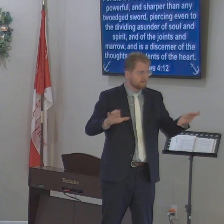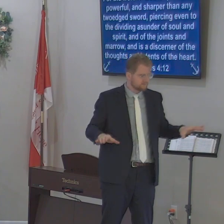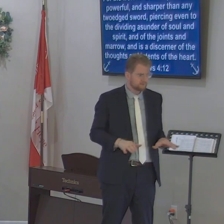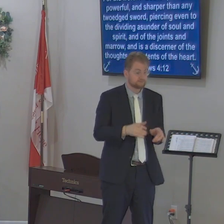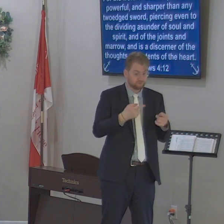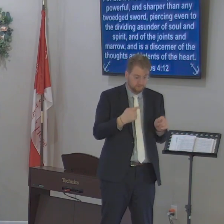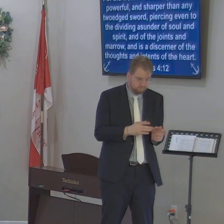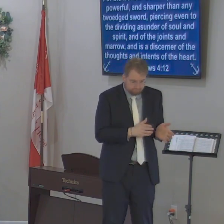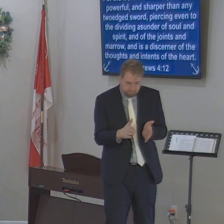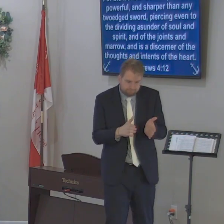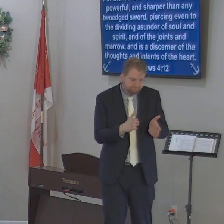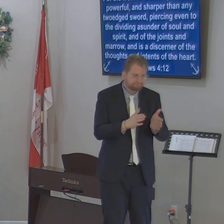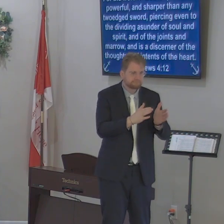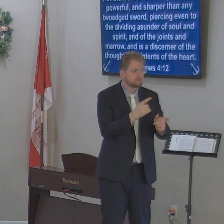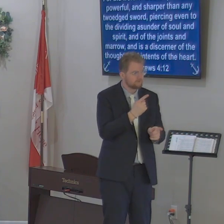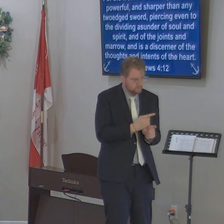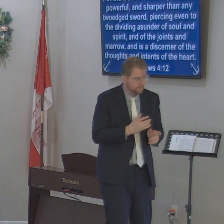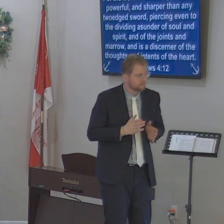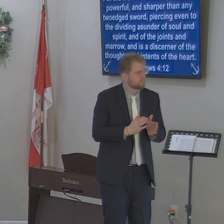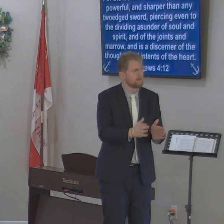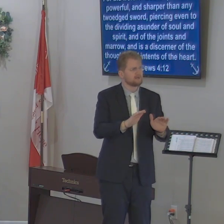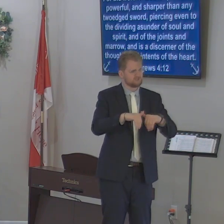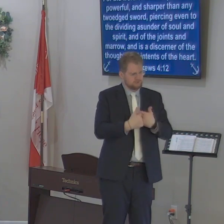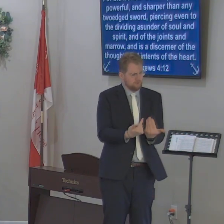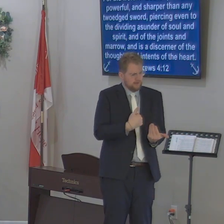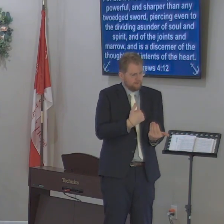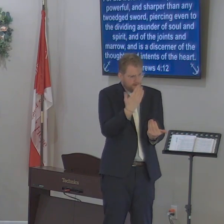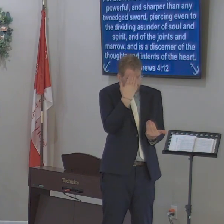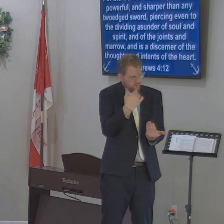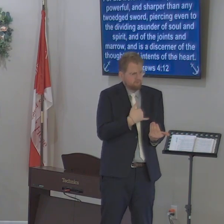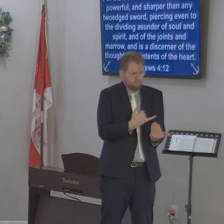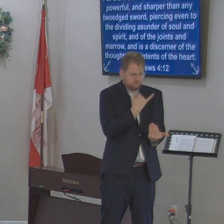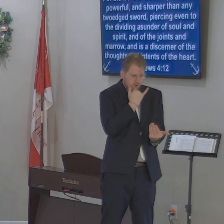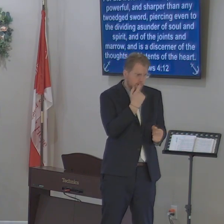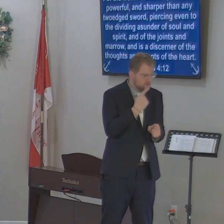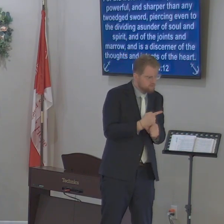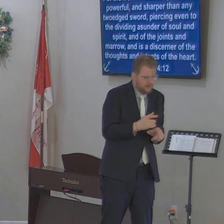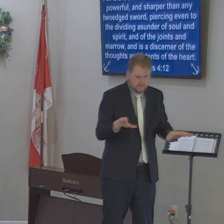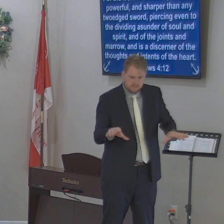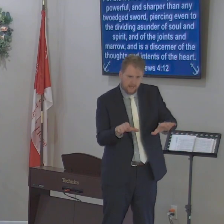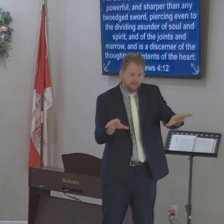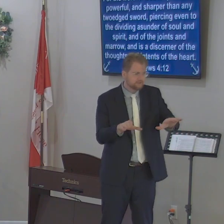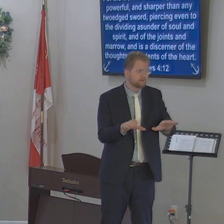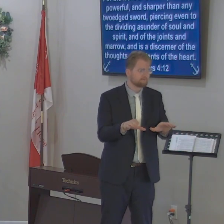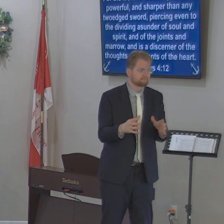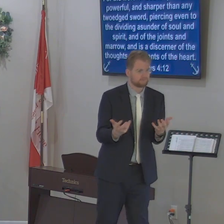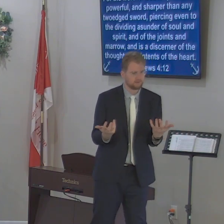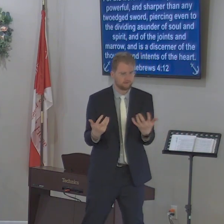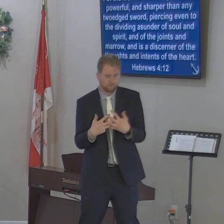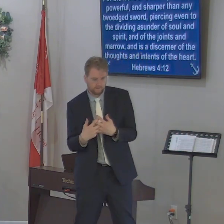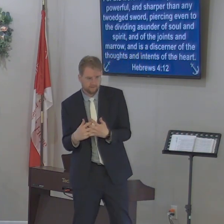It's according to the Scripture. Say 98% of your life will be okay if you follow this thing.